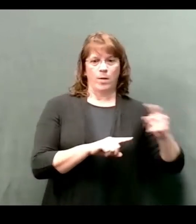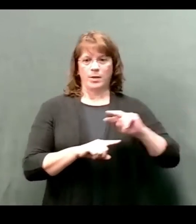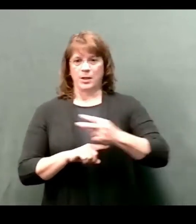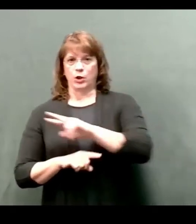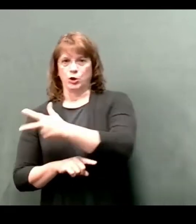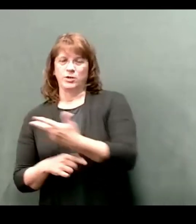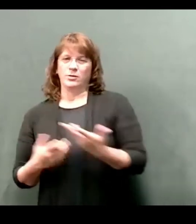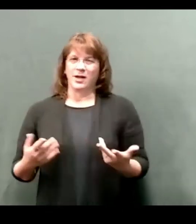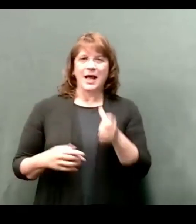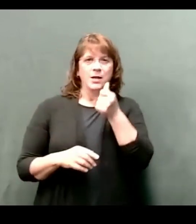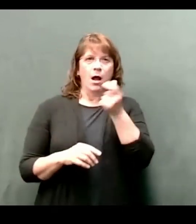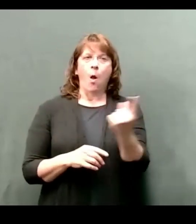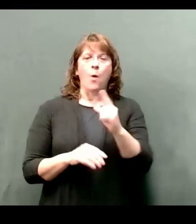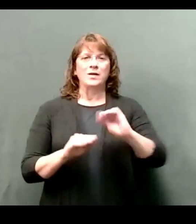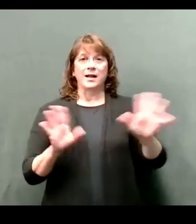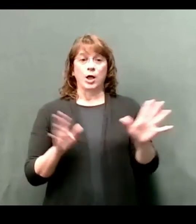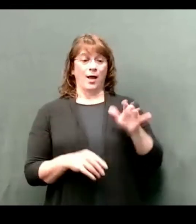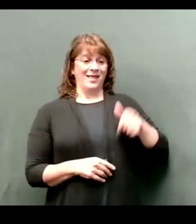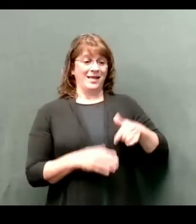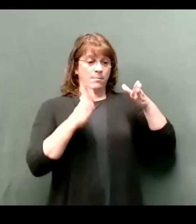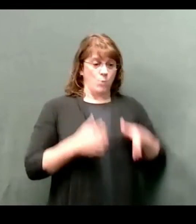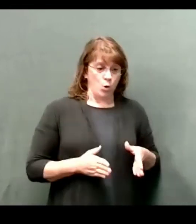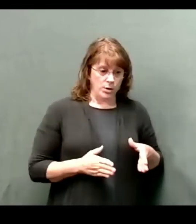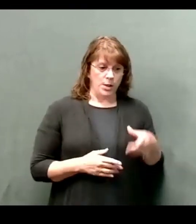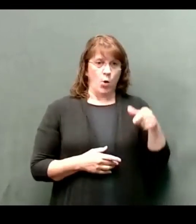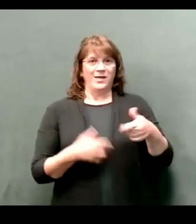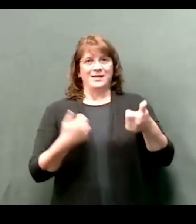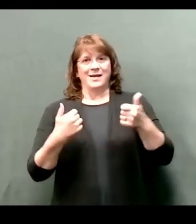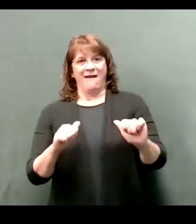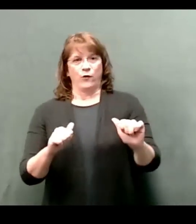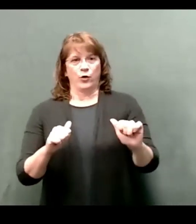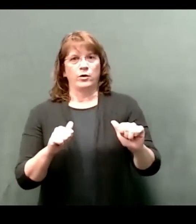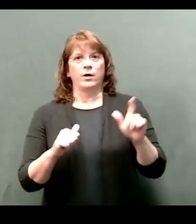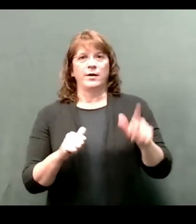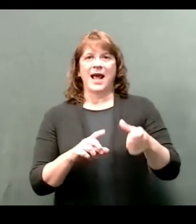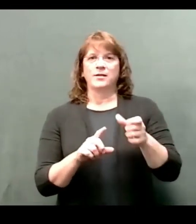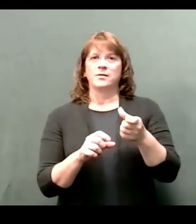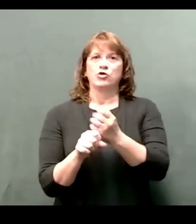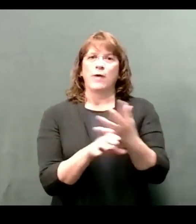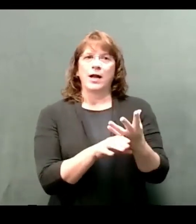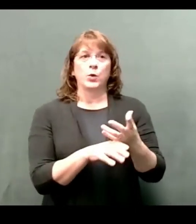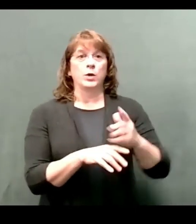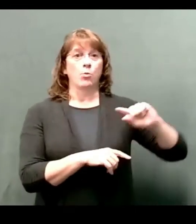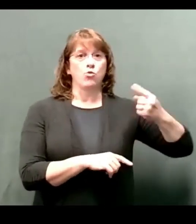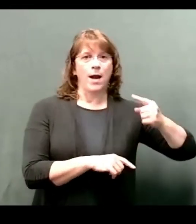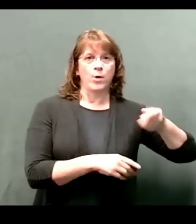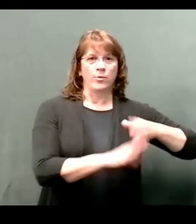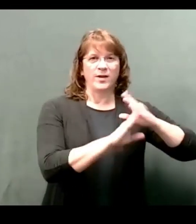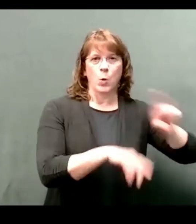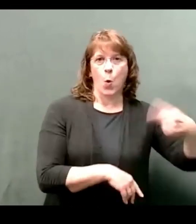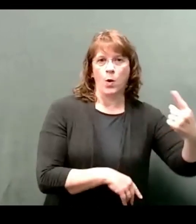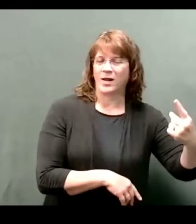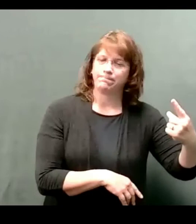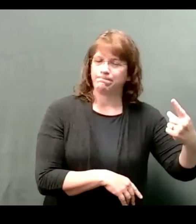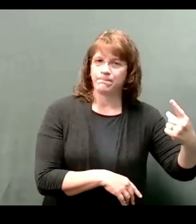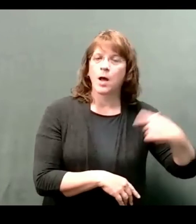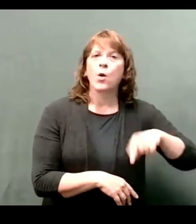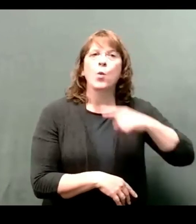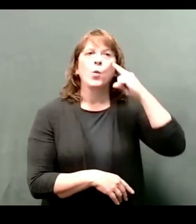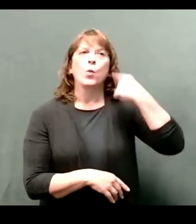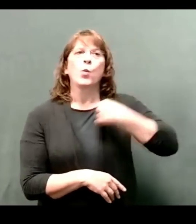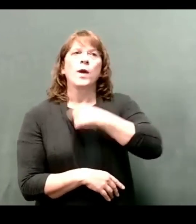it's not always as clear cut as this person or this effort, this strategy was primary prevention only, right? We know that